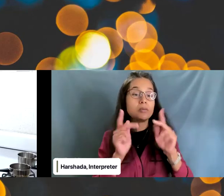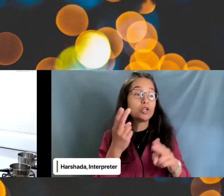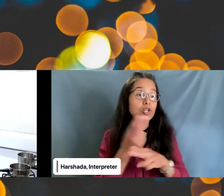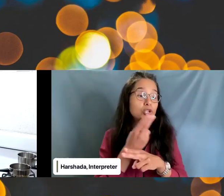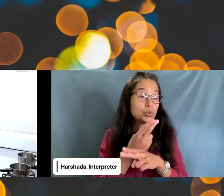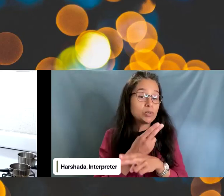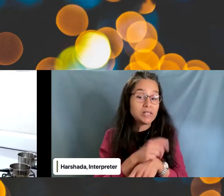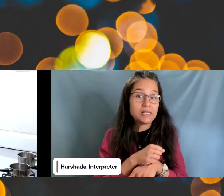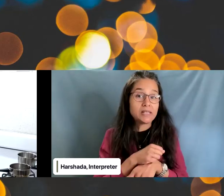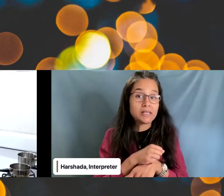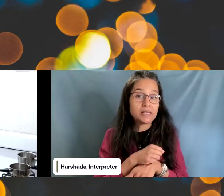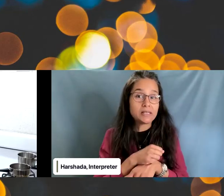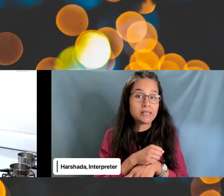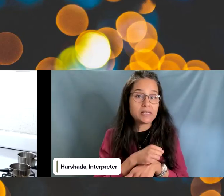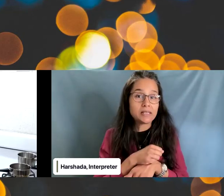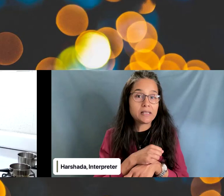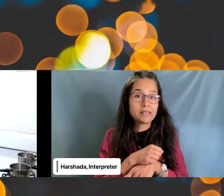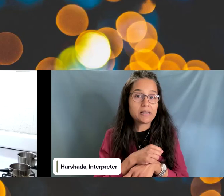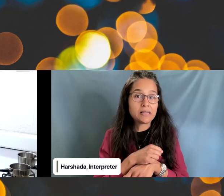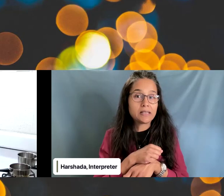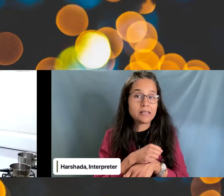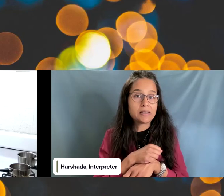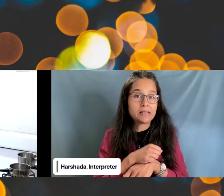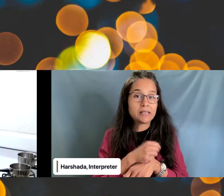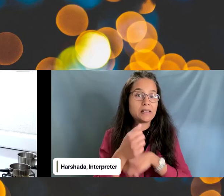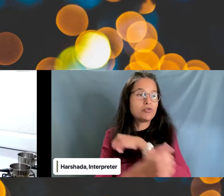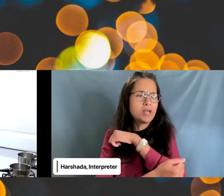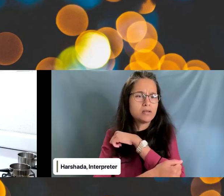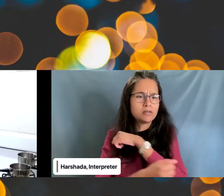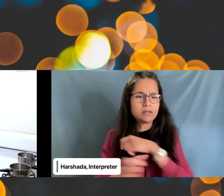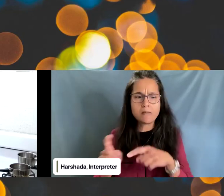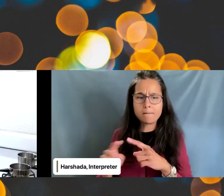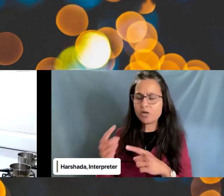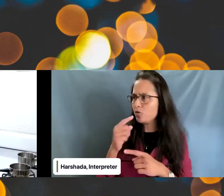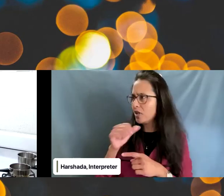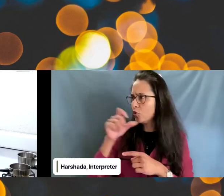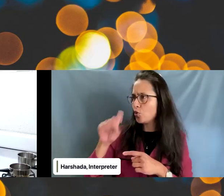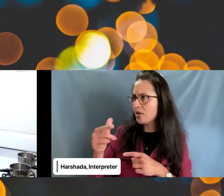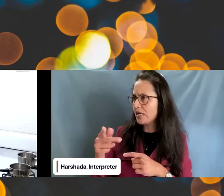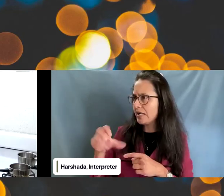There you go. But you said don't have gaps at the bottom.